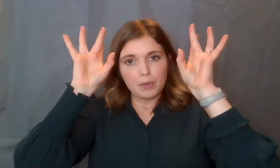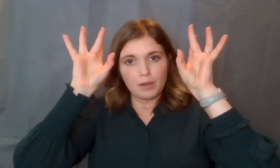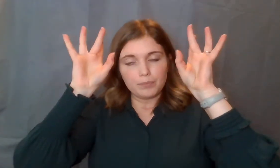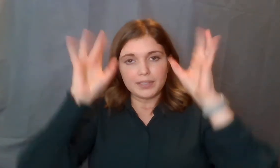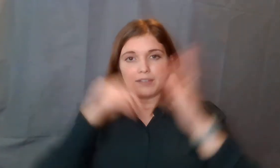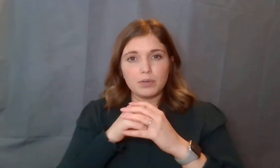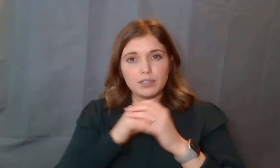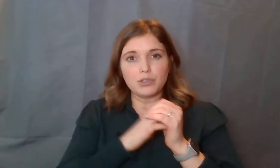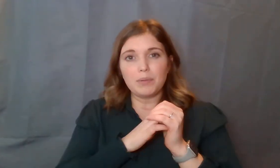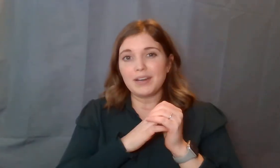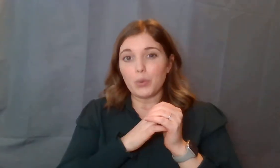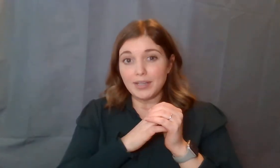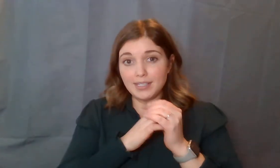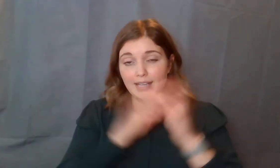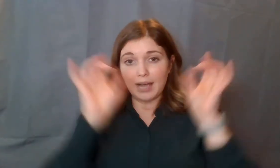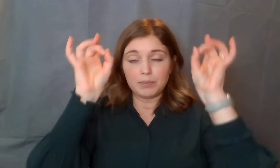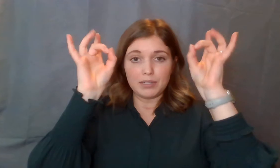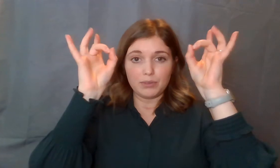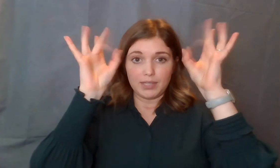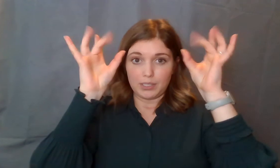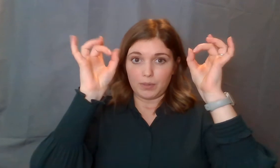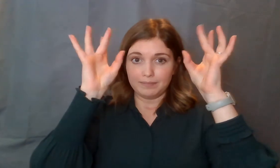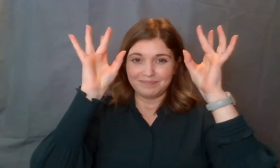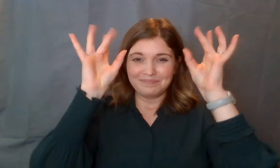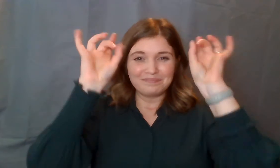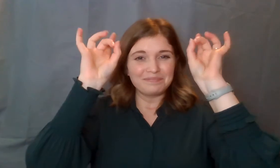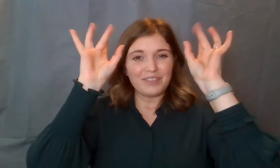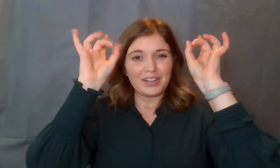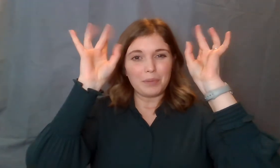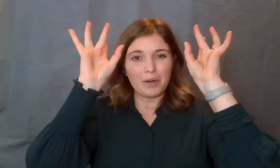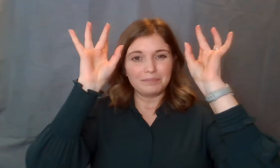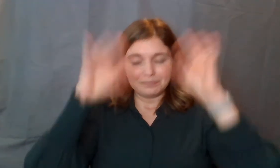volleyball. If it were to show up on a quiz, I would be doing this one, volleyball.